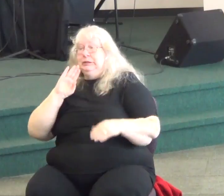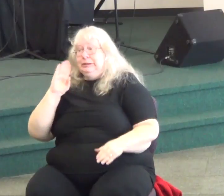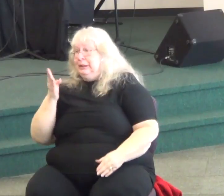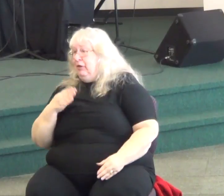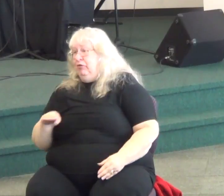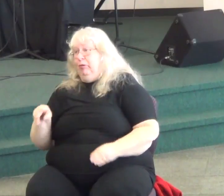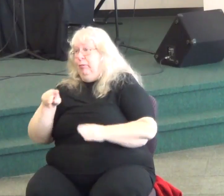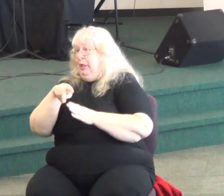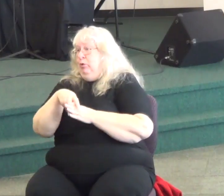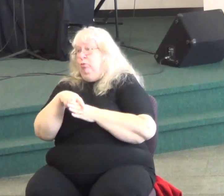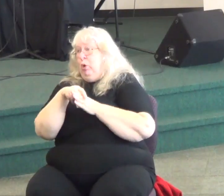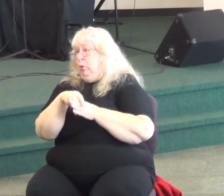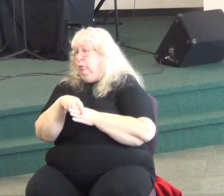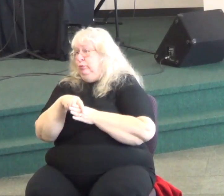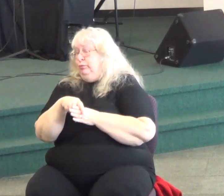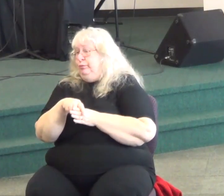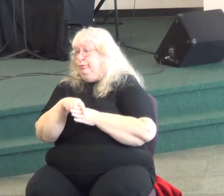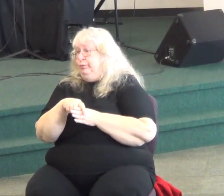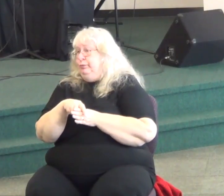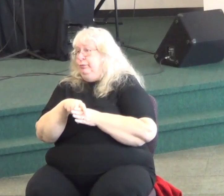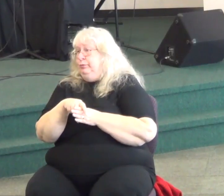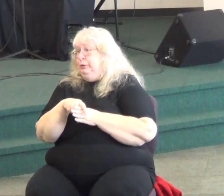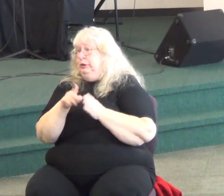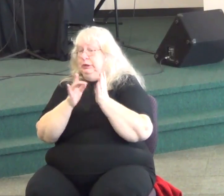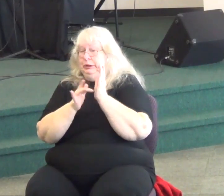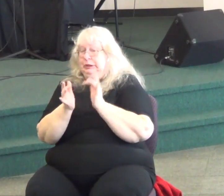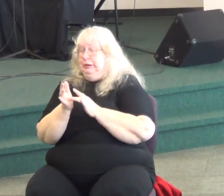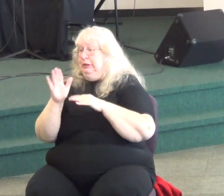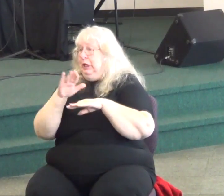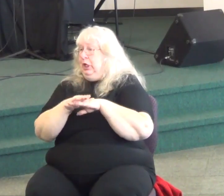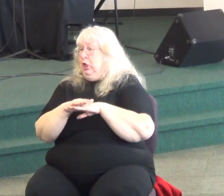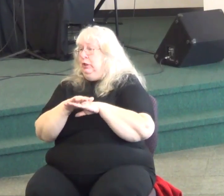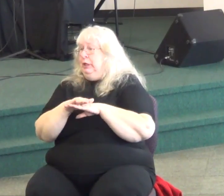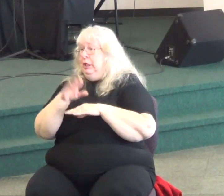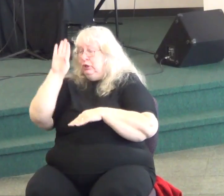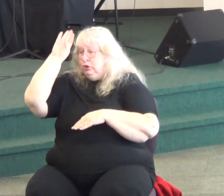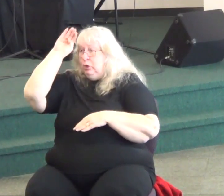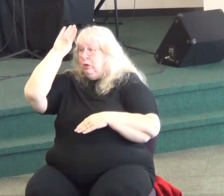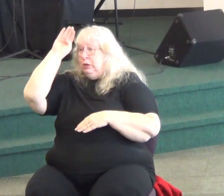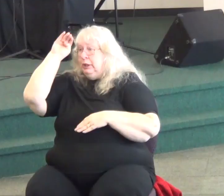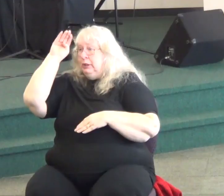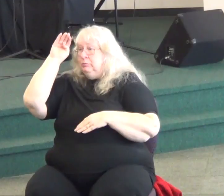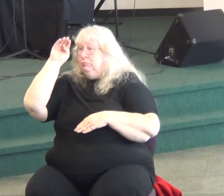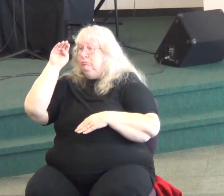our Jesus is. He jumped on that donkey's back, and that donkey was as peaceful as could be.